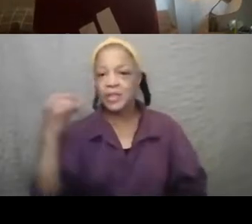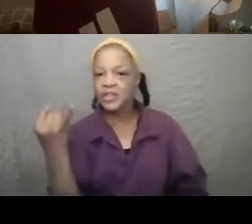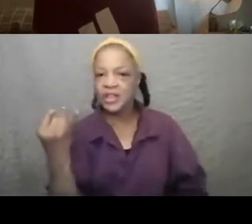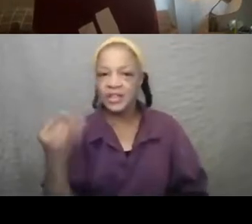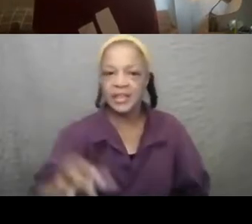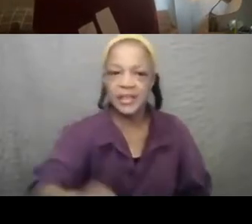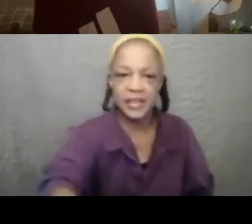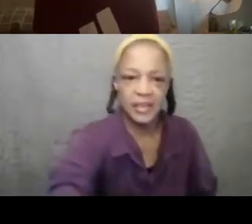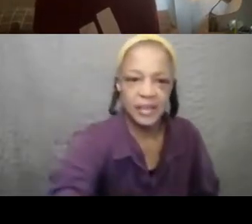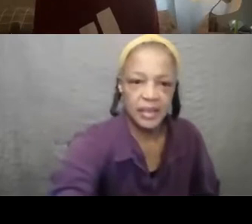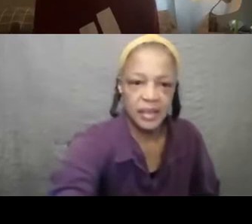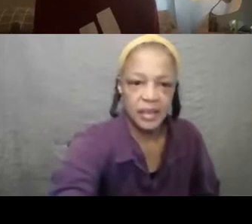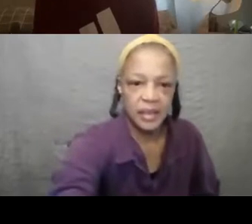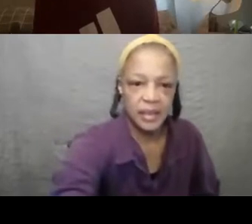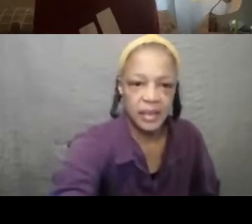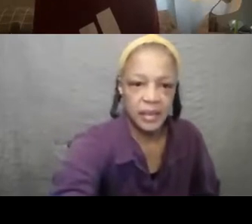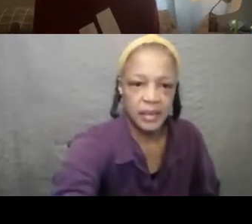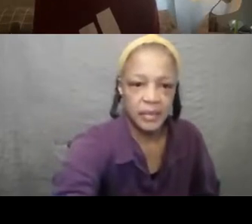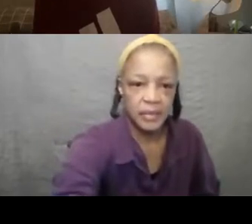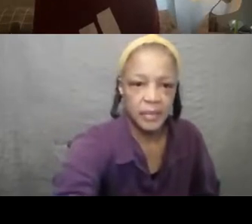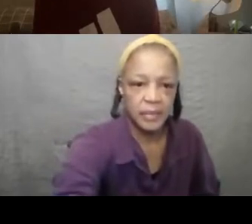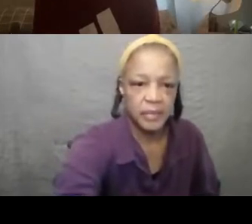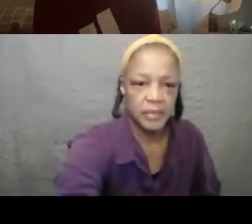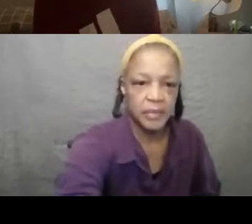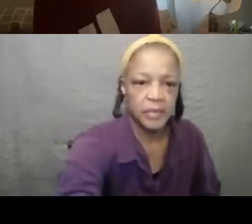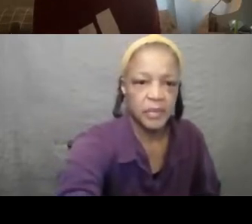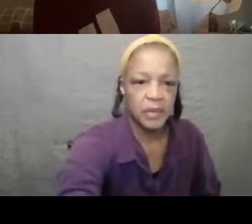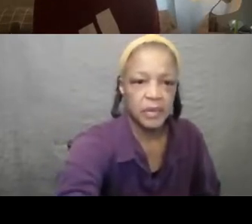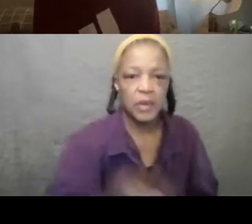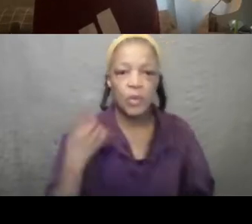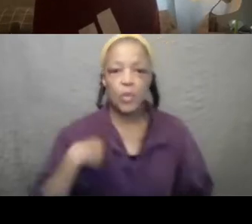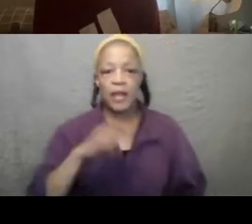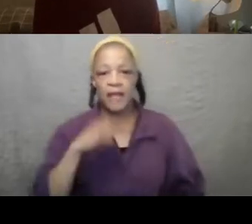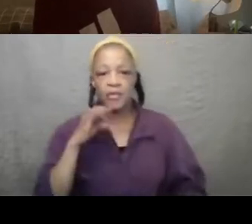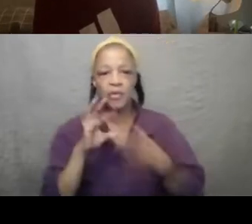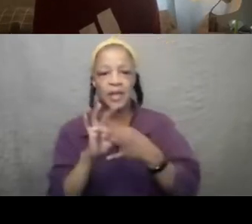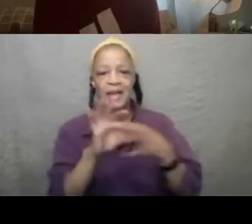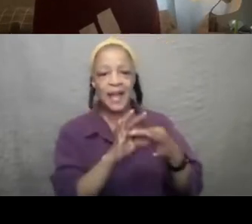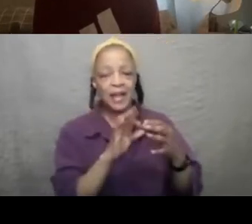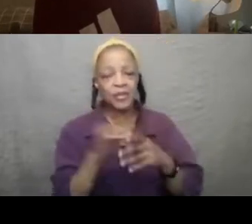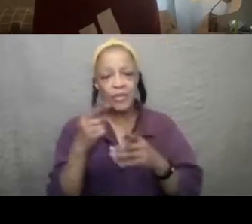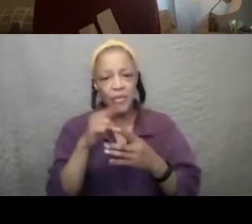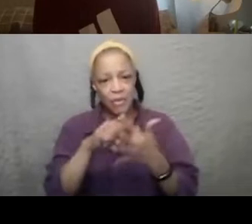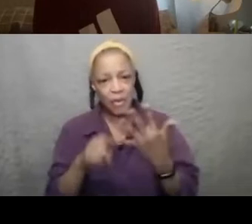connect those things and really reach out to a much broader community